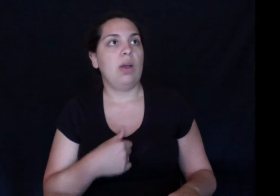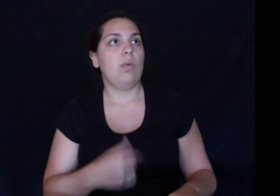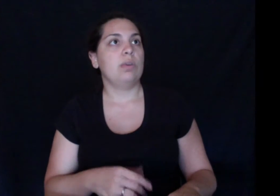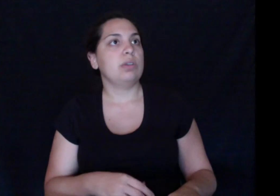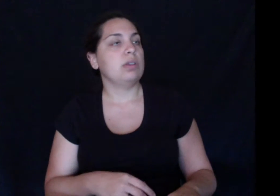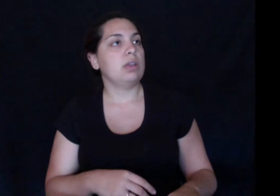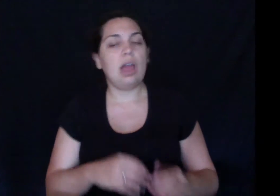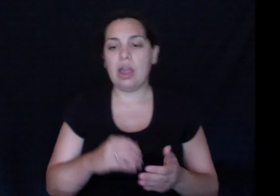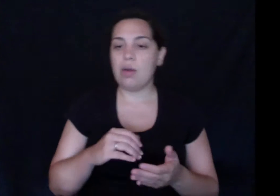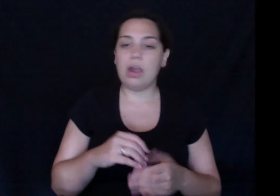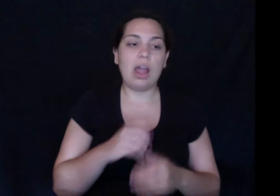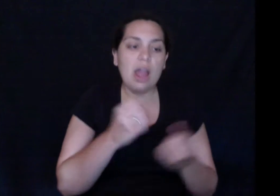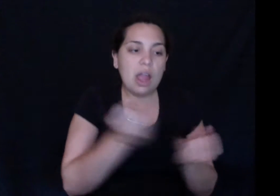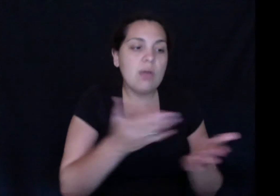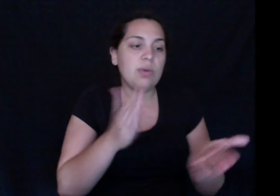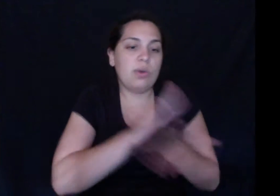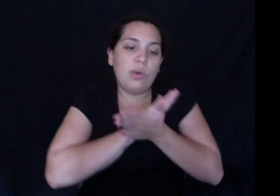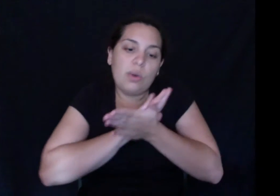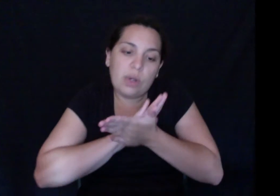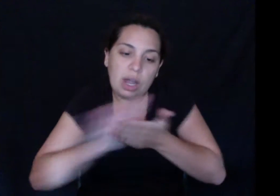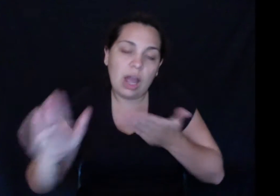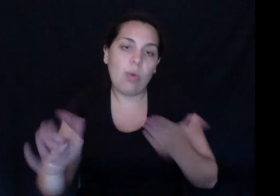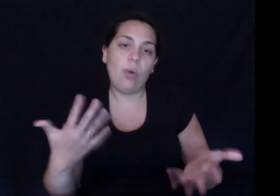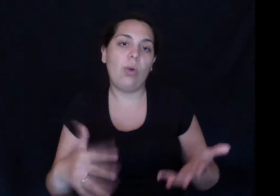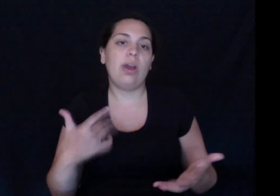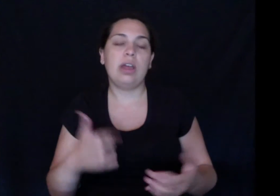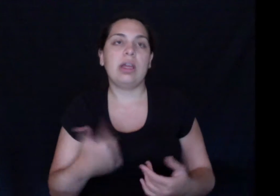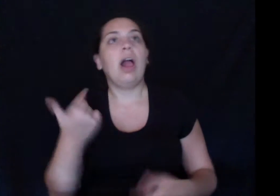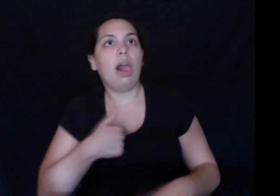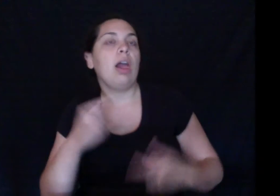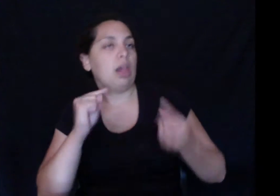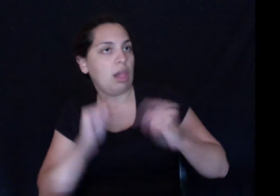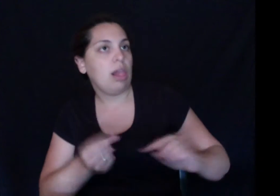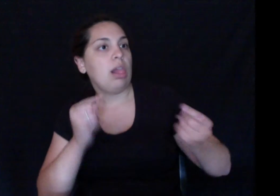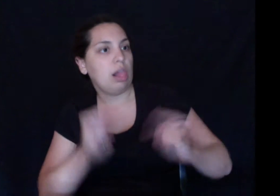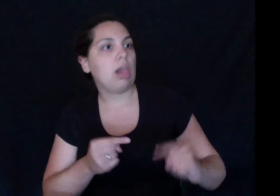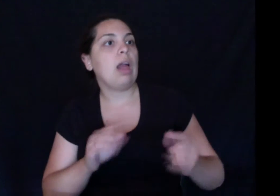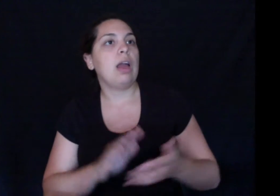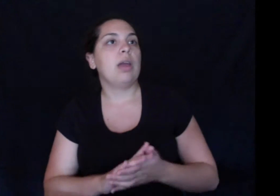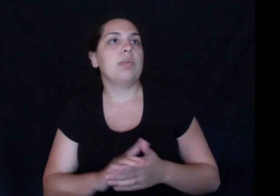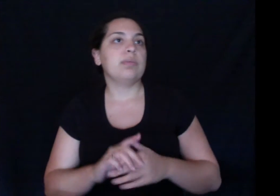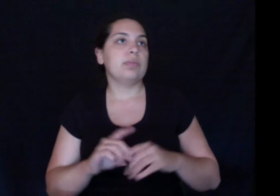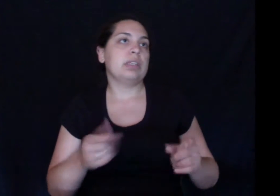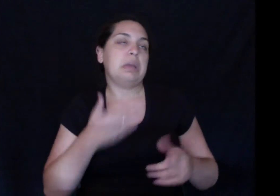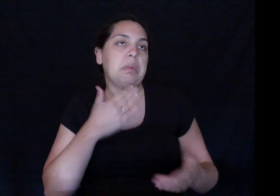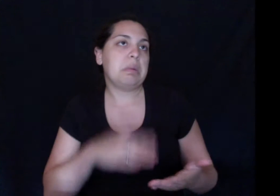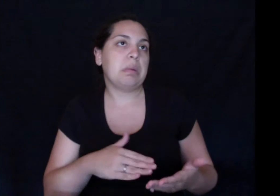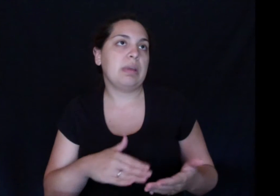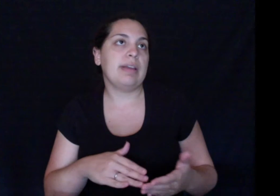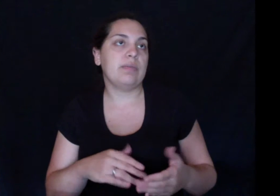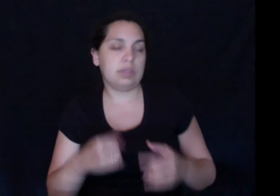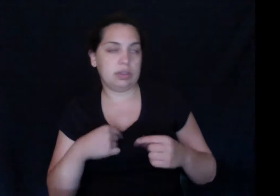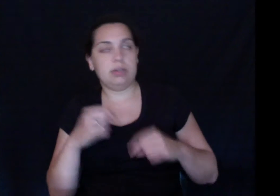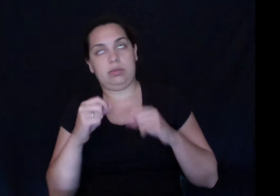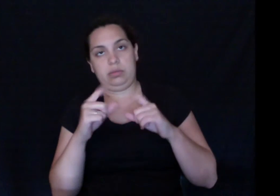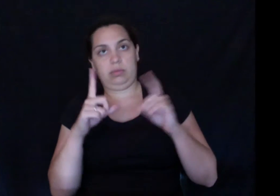would have liked to have talked to him just to get an update on how he's doing. He's doing fine, by the way. He made it through. Zach's story